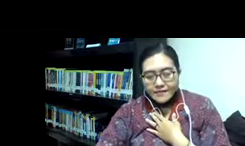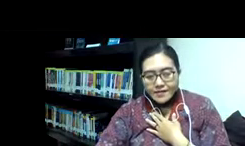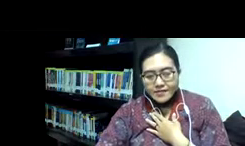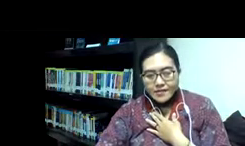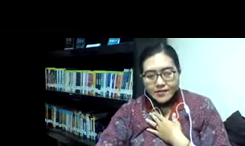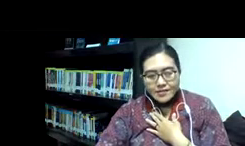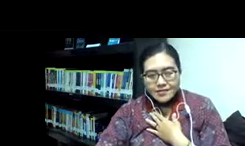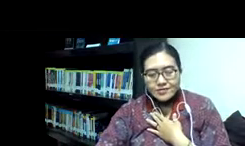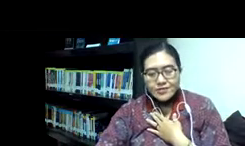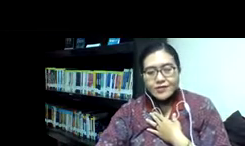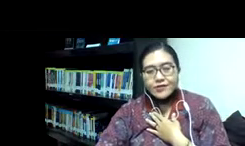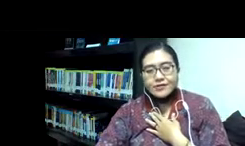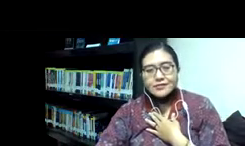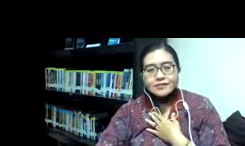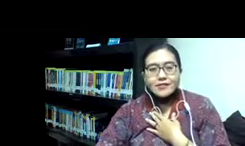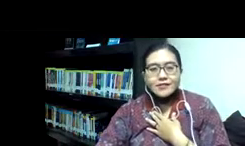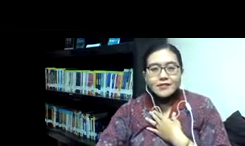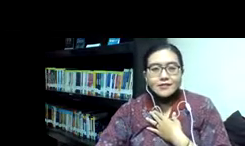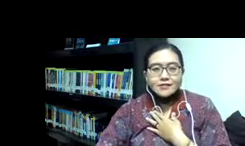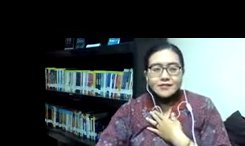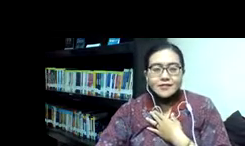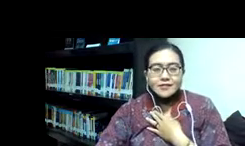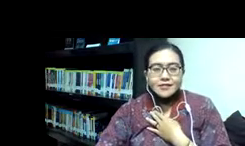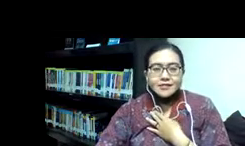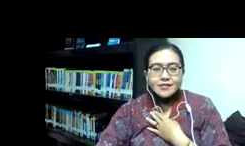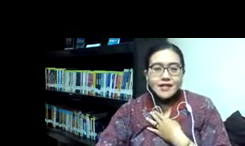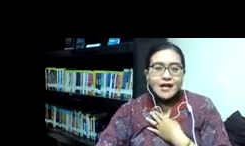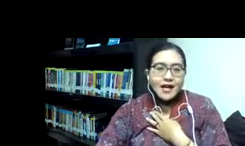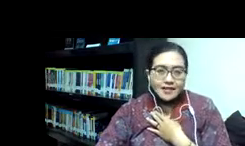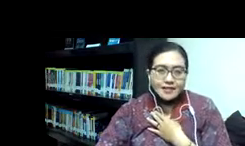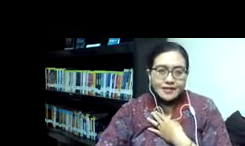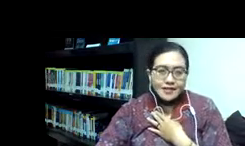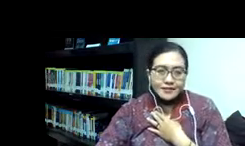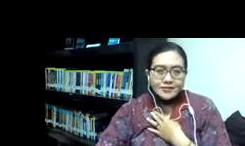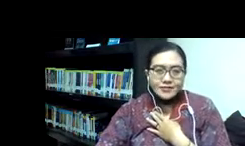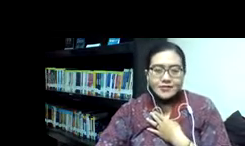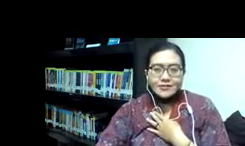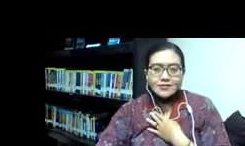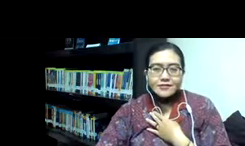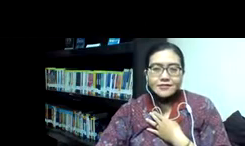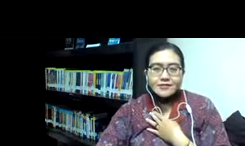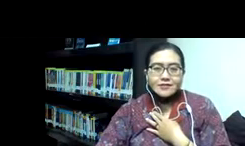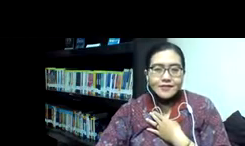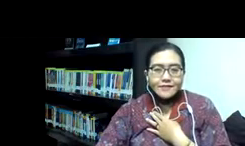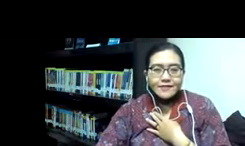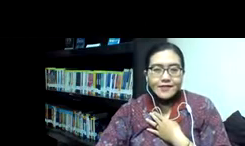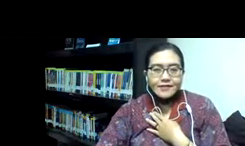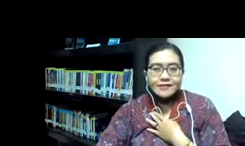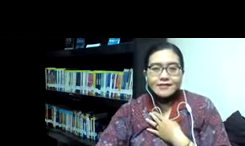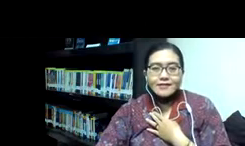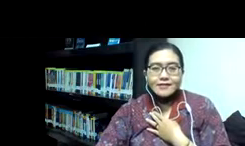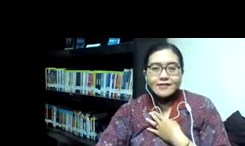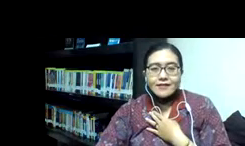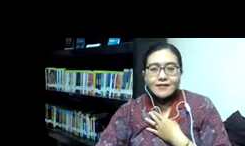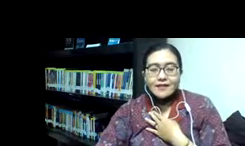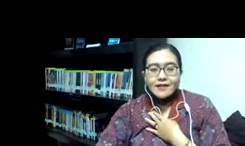by having knowledge on the agricultural